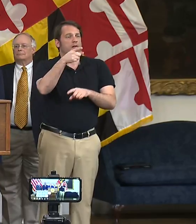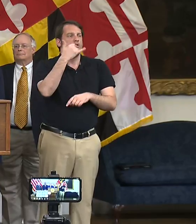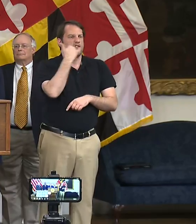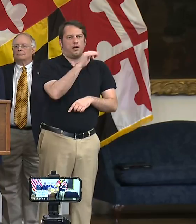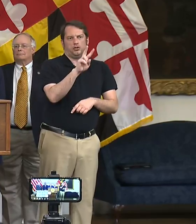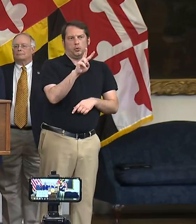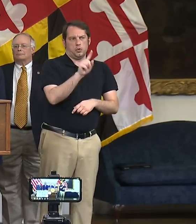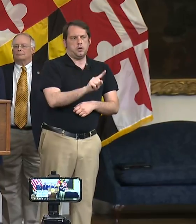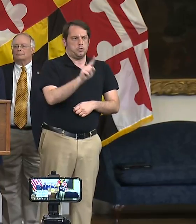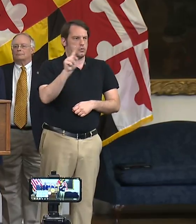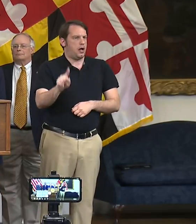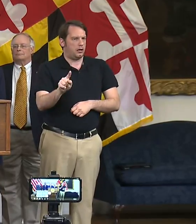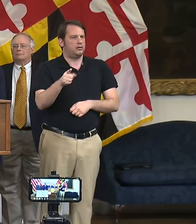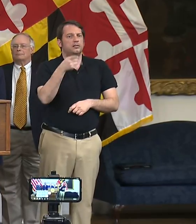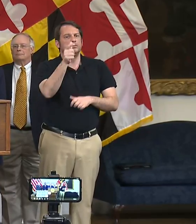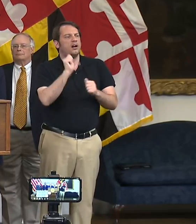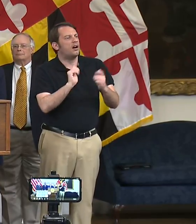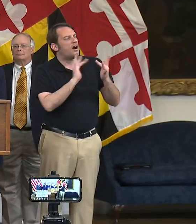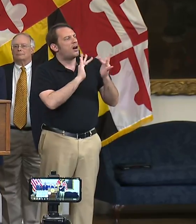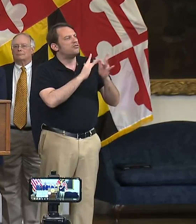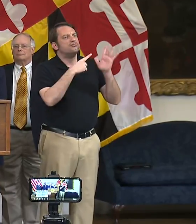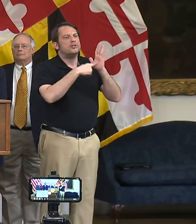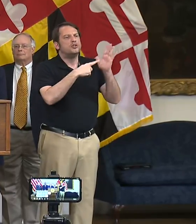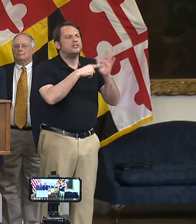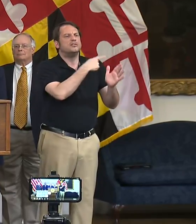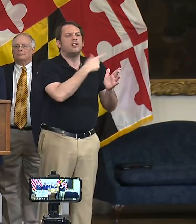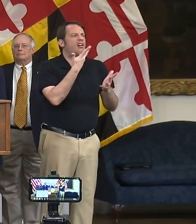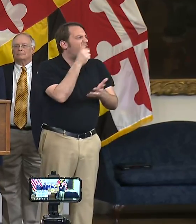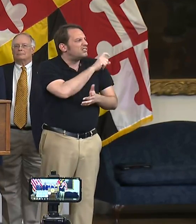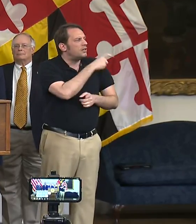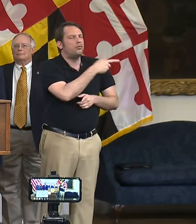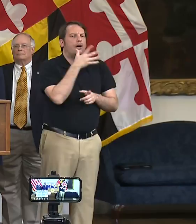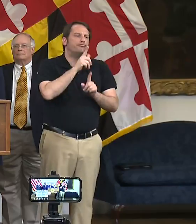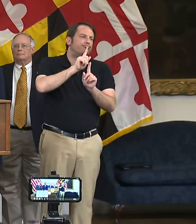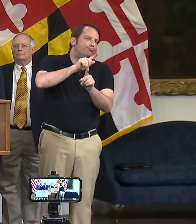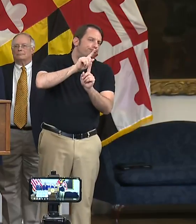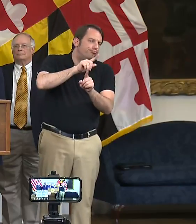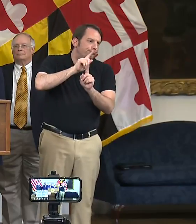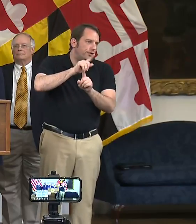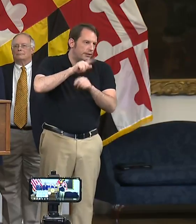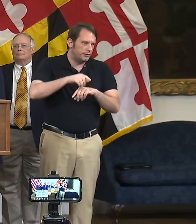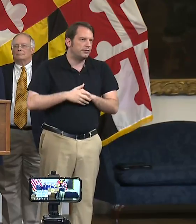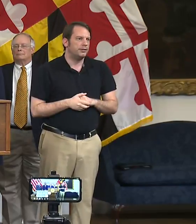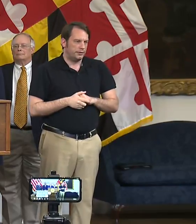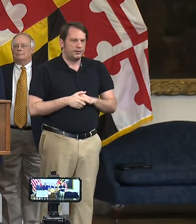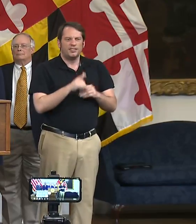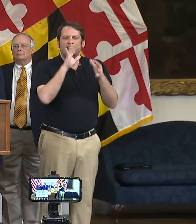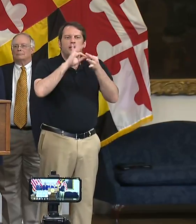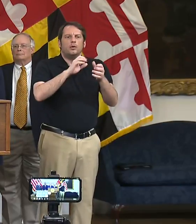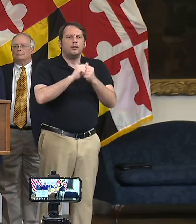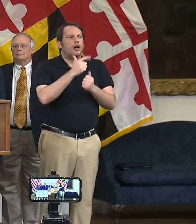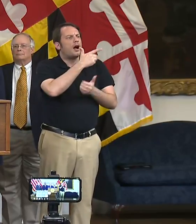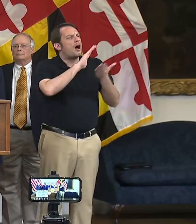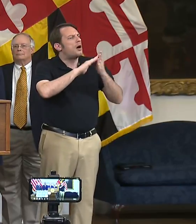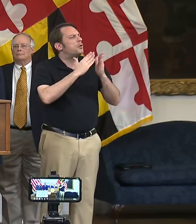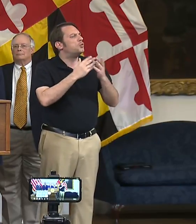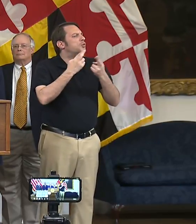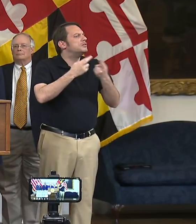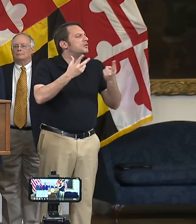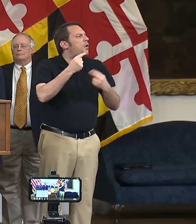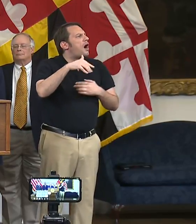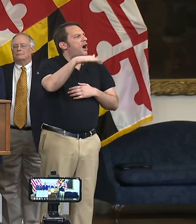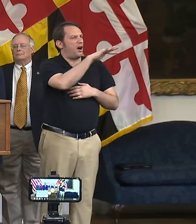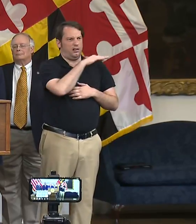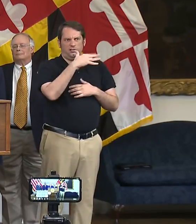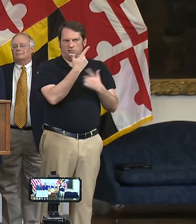information, you have any questions, or you want to connect with community resources regarding coronavirus. And we will